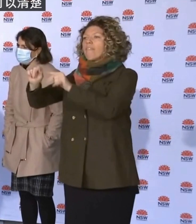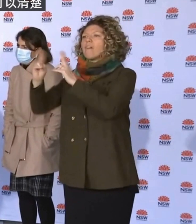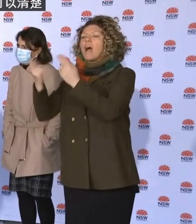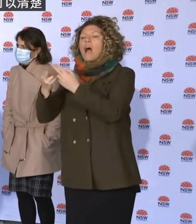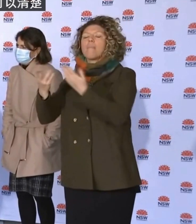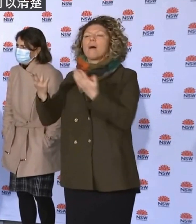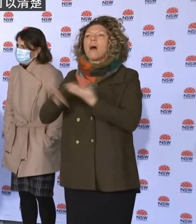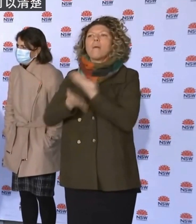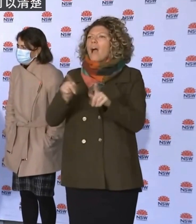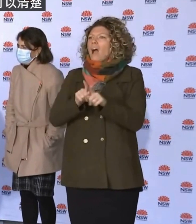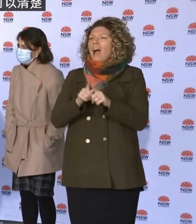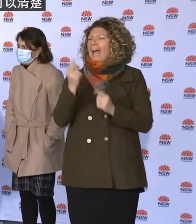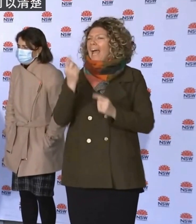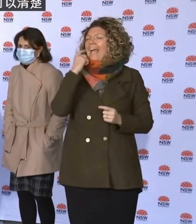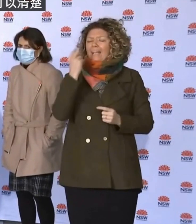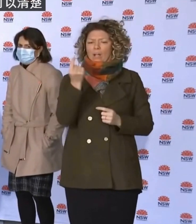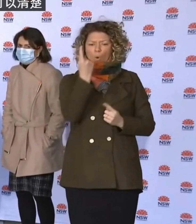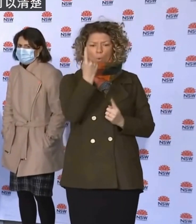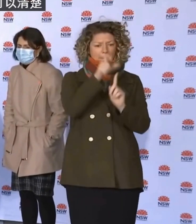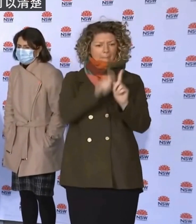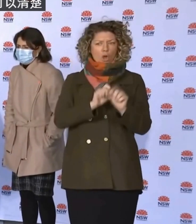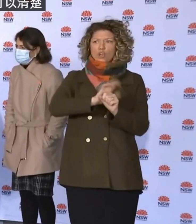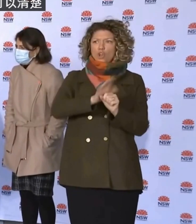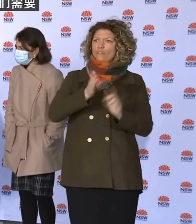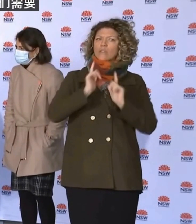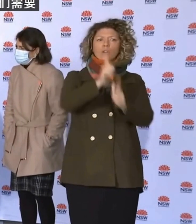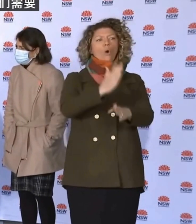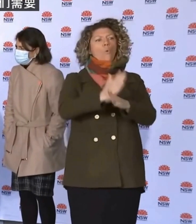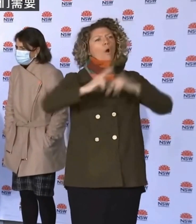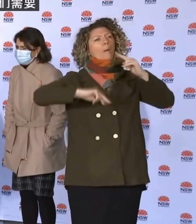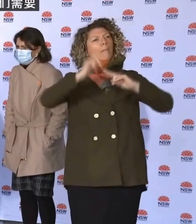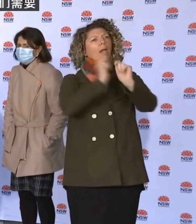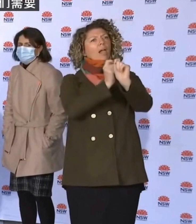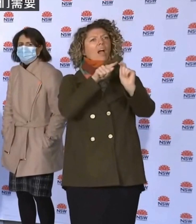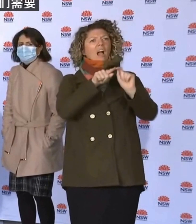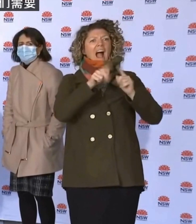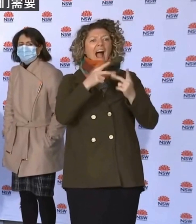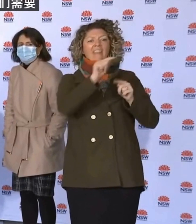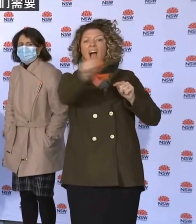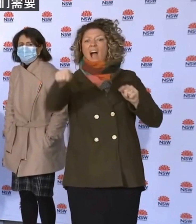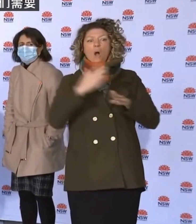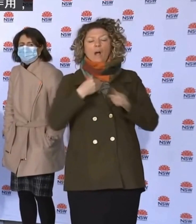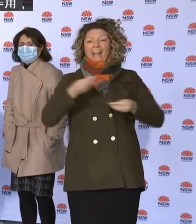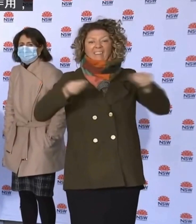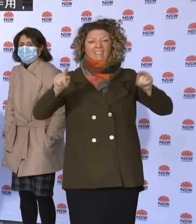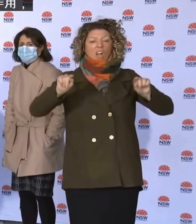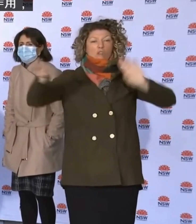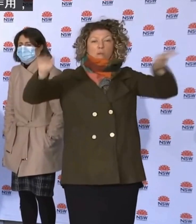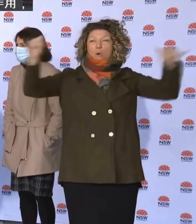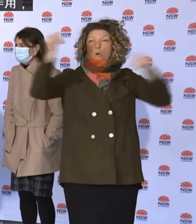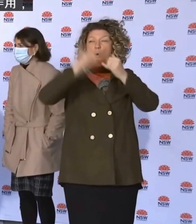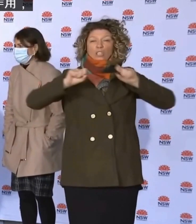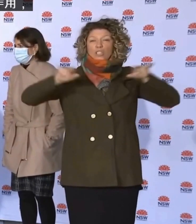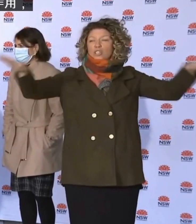set off a whole chain of transmission. So can I be clear? My strong advice to government is we need to decrease